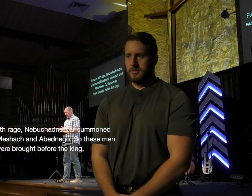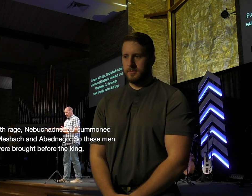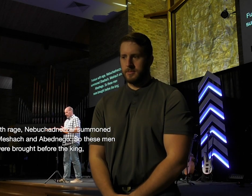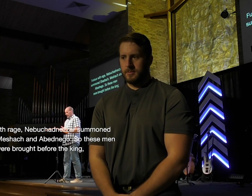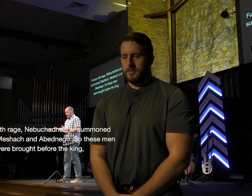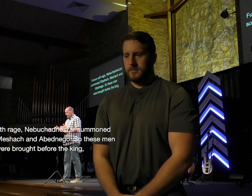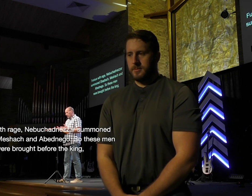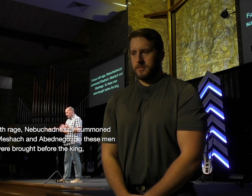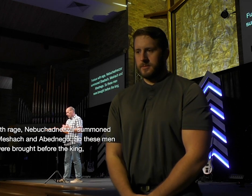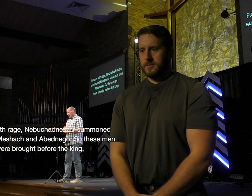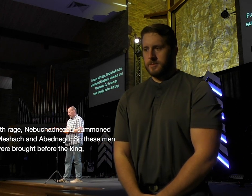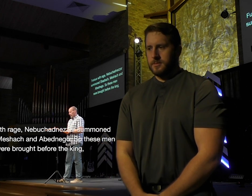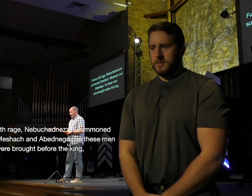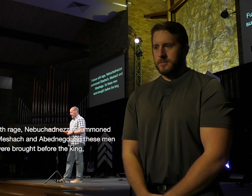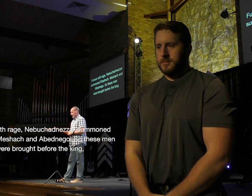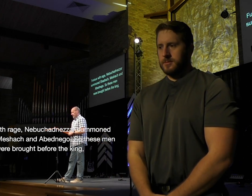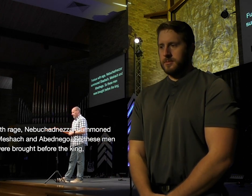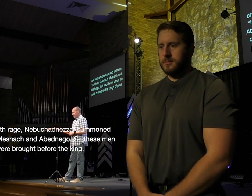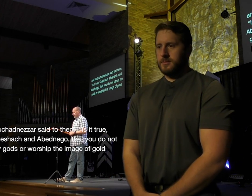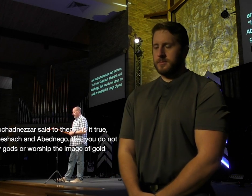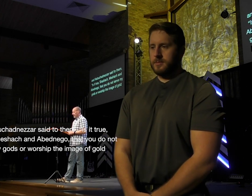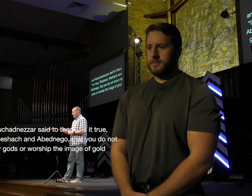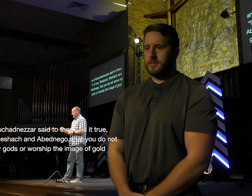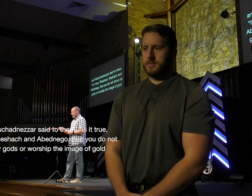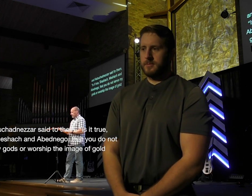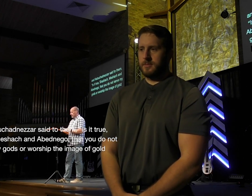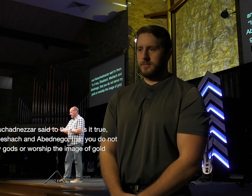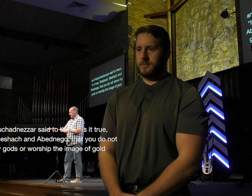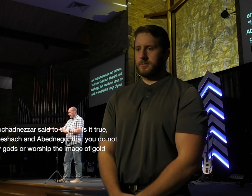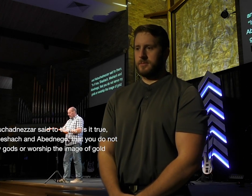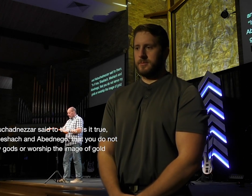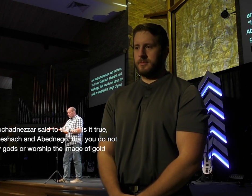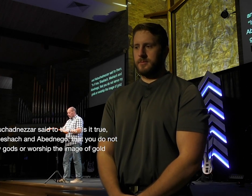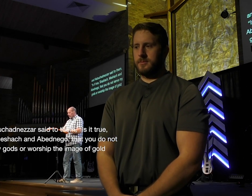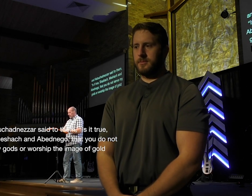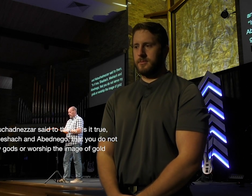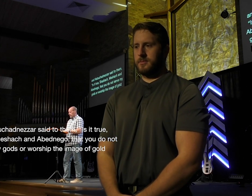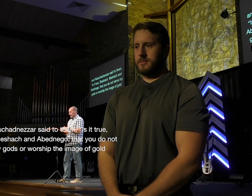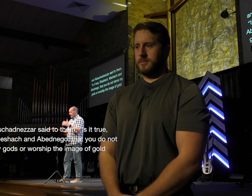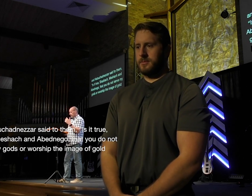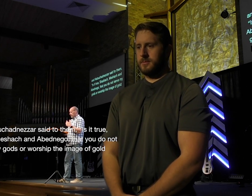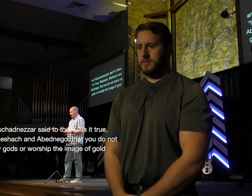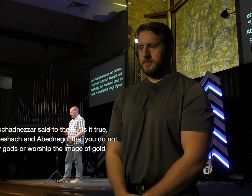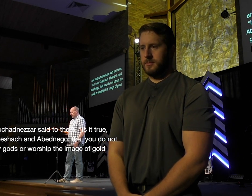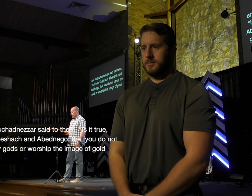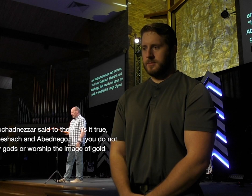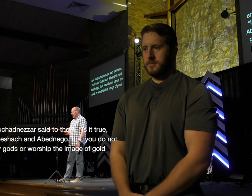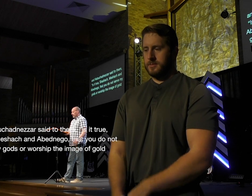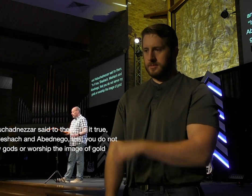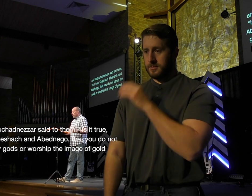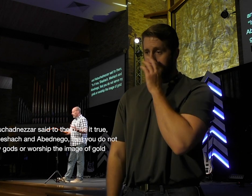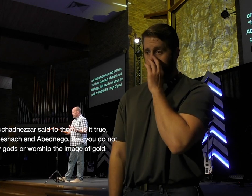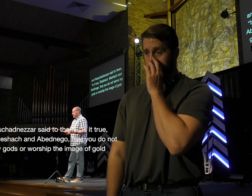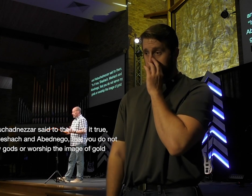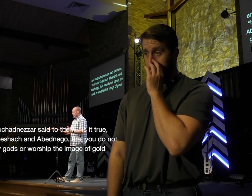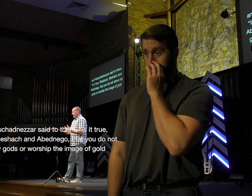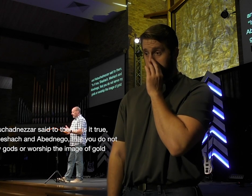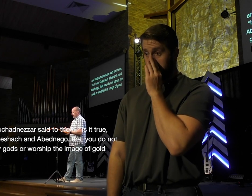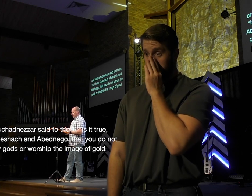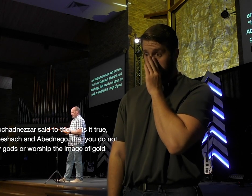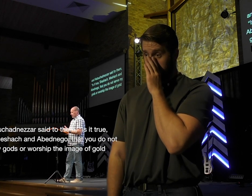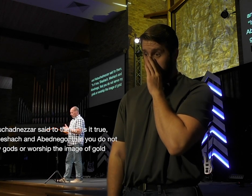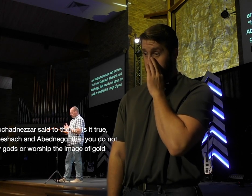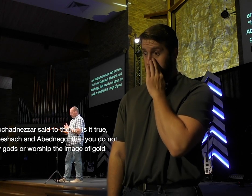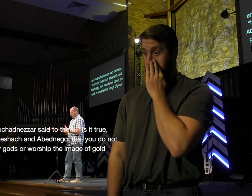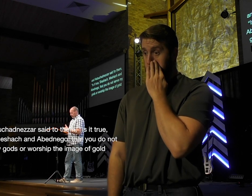Abednego. So these men were brought before the king. And Nebuchadnezzar said to them, is it true, Shadrach, Meshach, and Abednego, that you do not serve